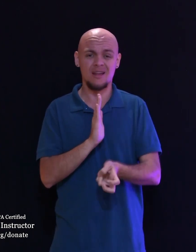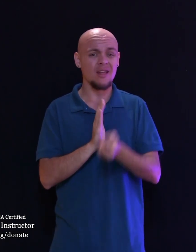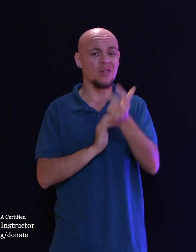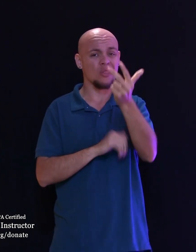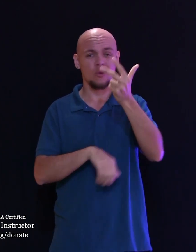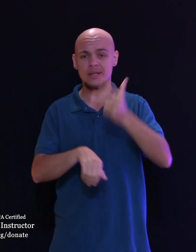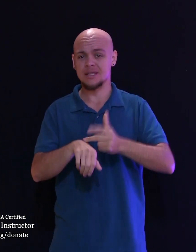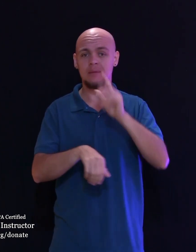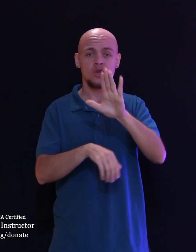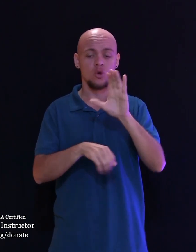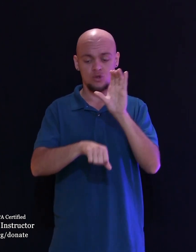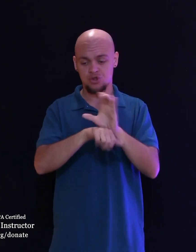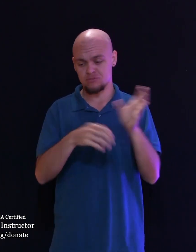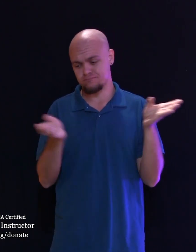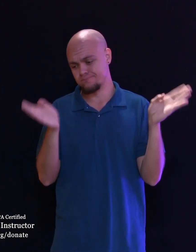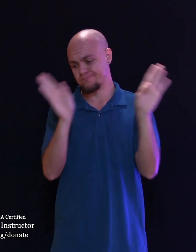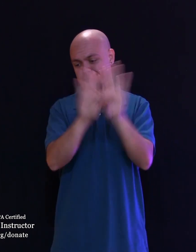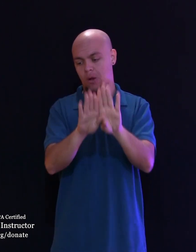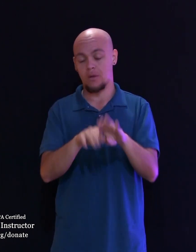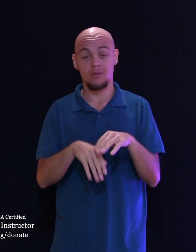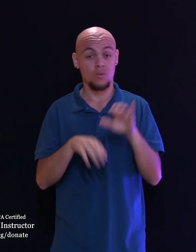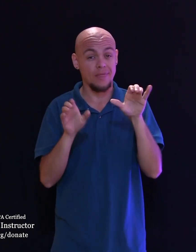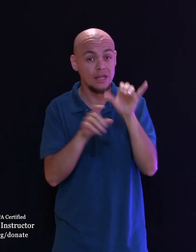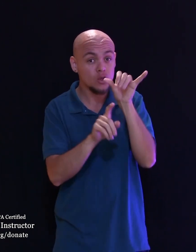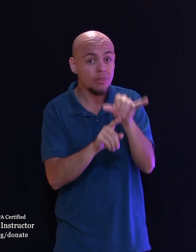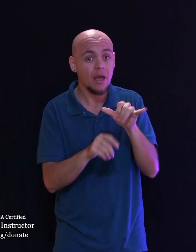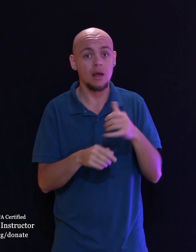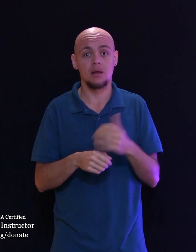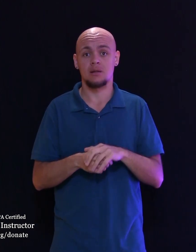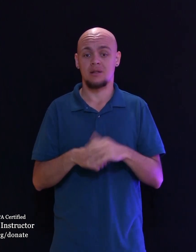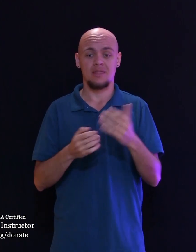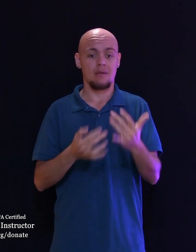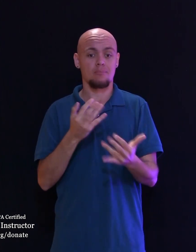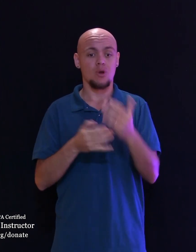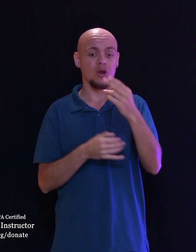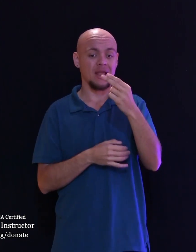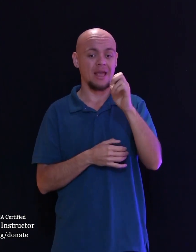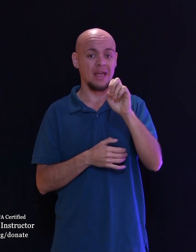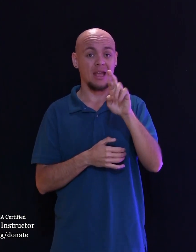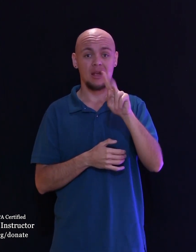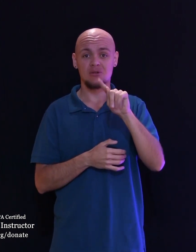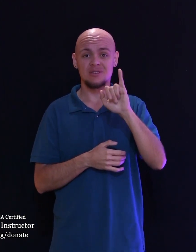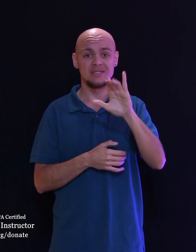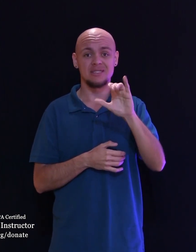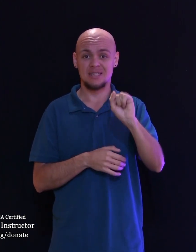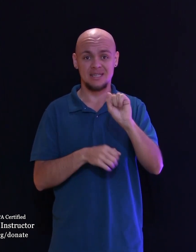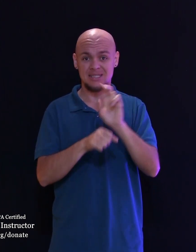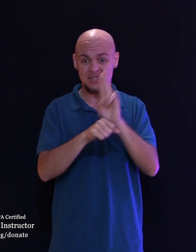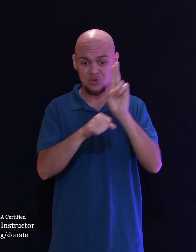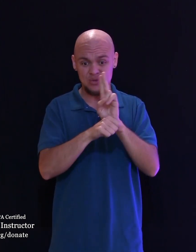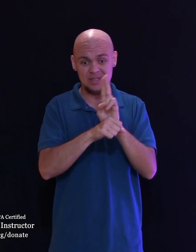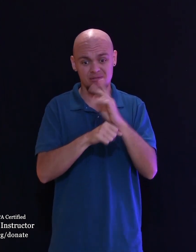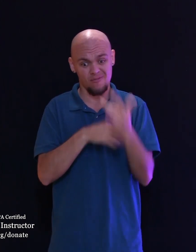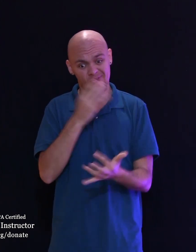to. We're shutting your church down. Would they do that? They burned heretics at the stake. Come on.